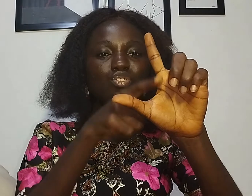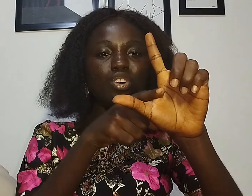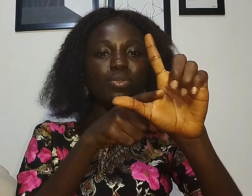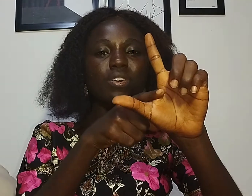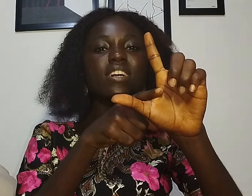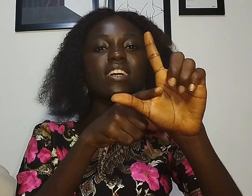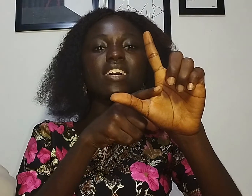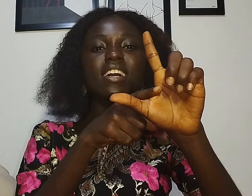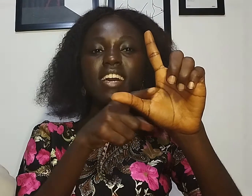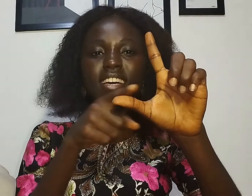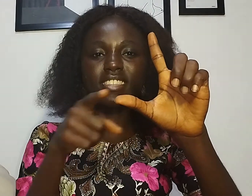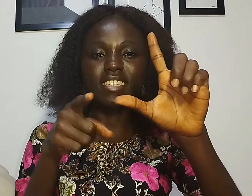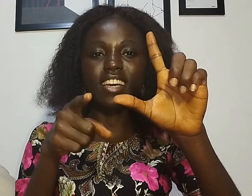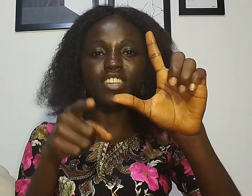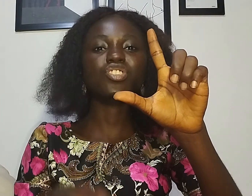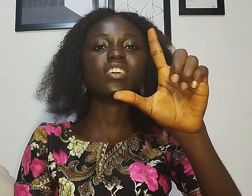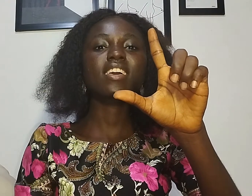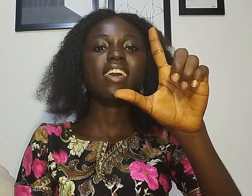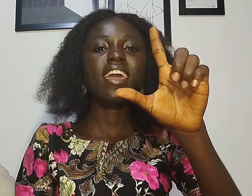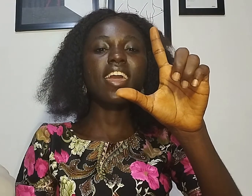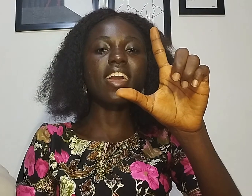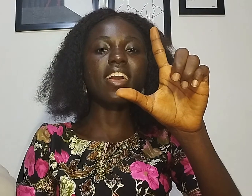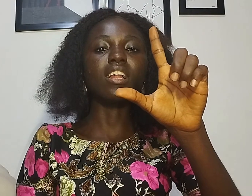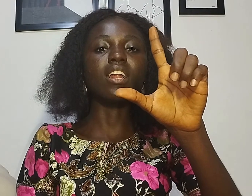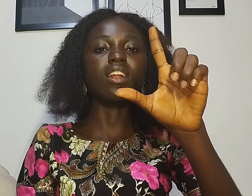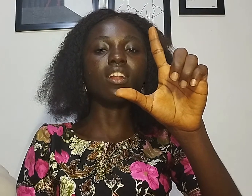stroke and dash. L.